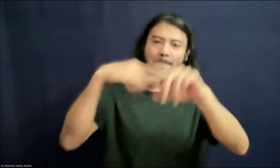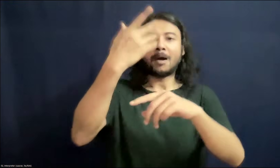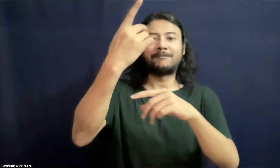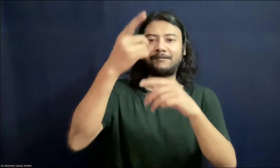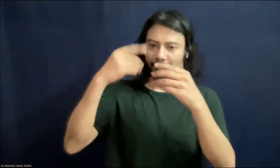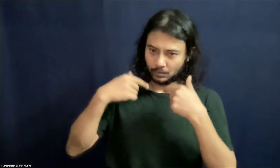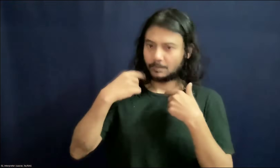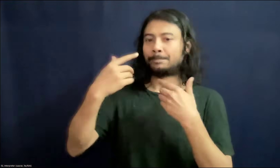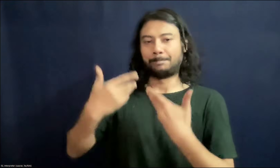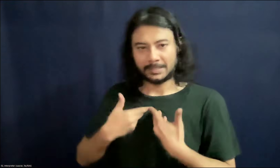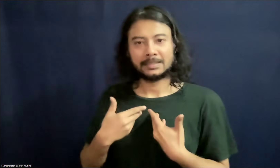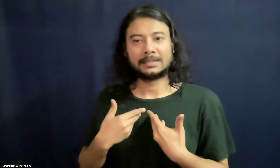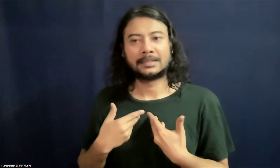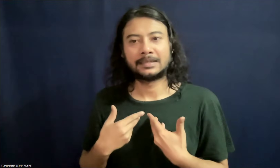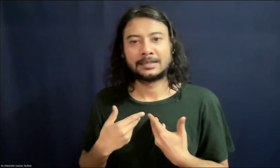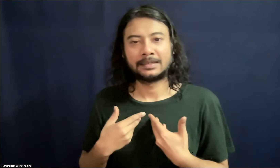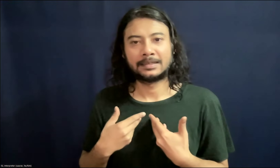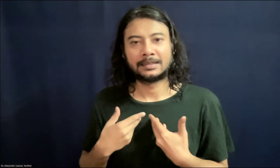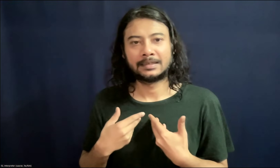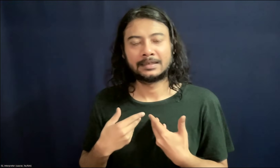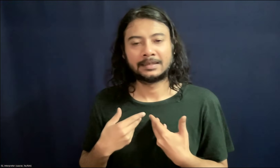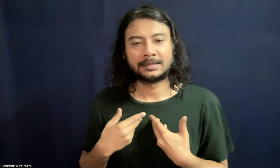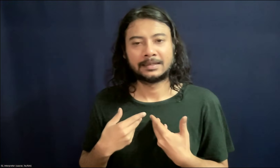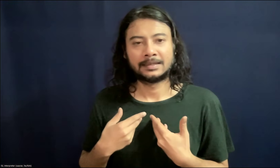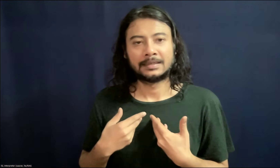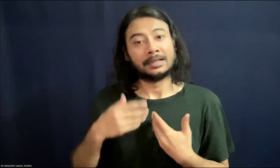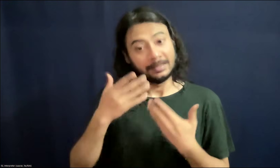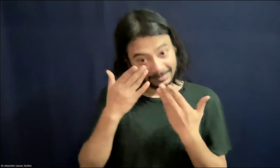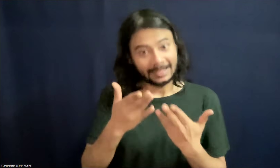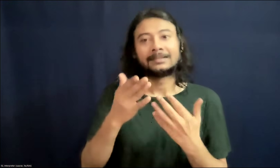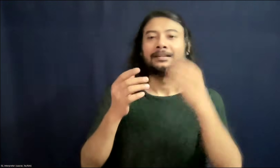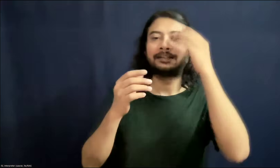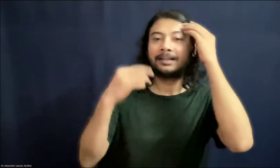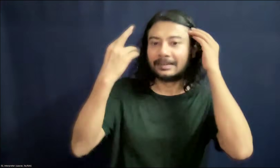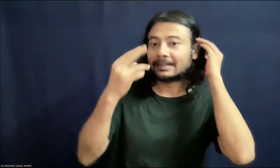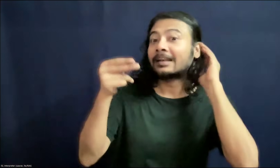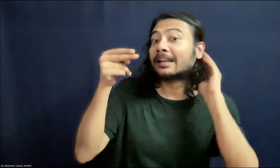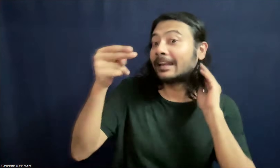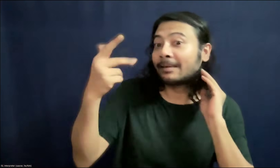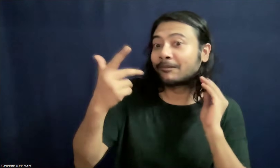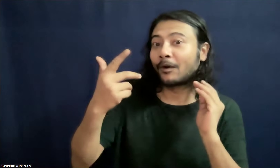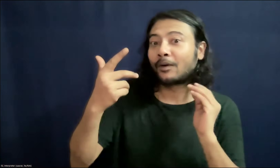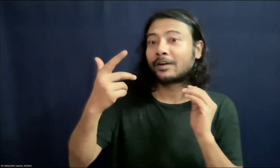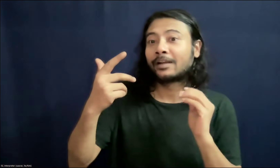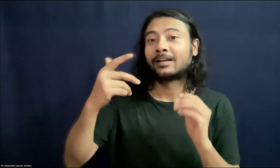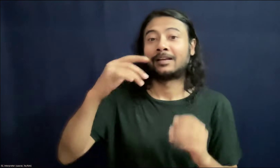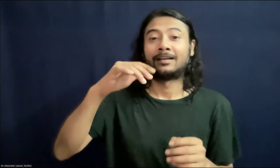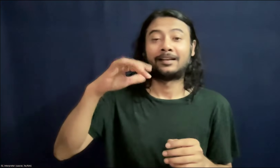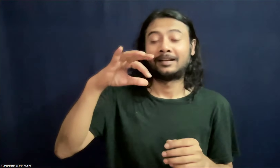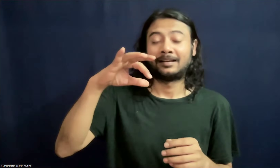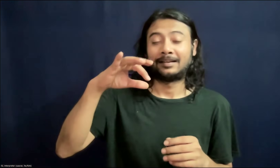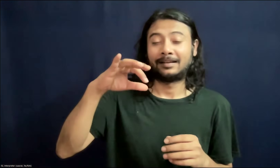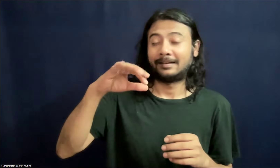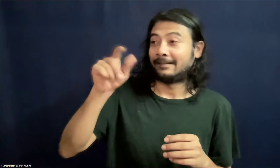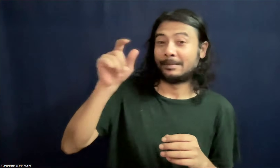And that is why I am called Purushottama. Purushottam means Uttam Purush. who's